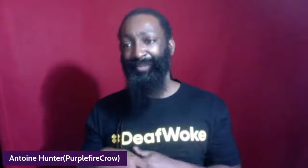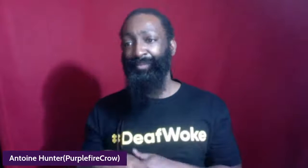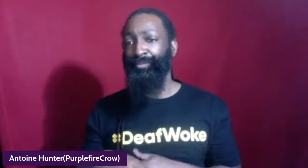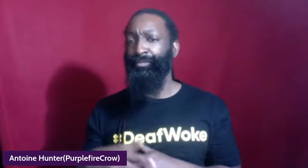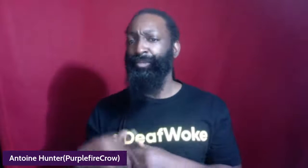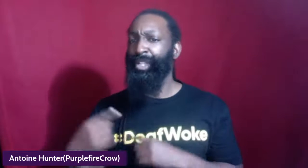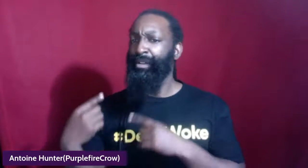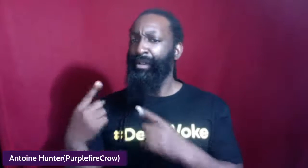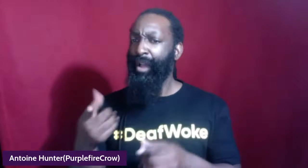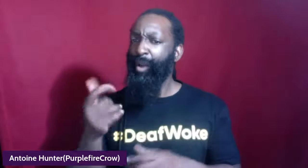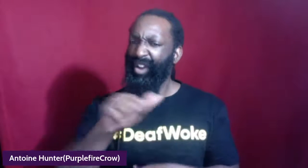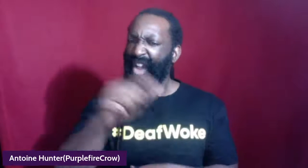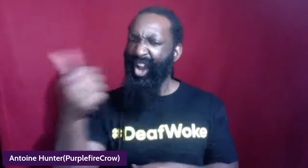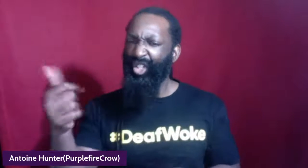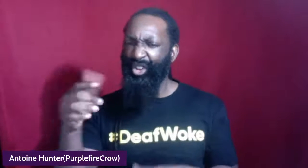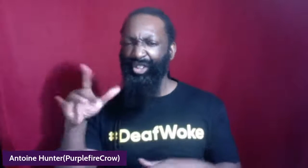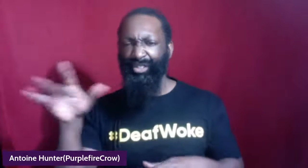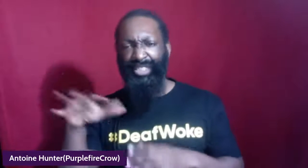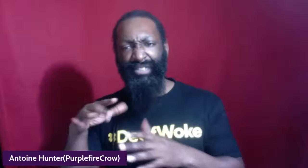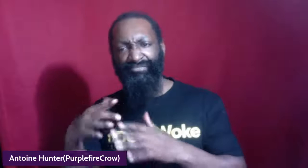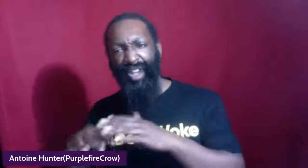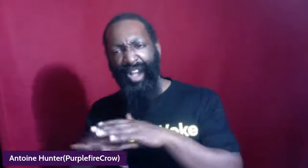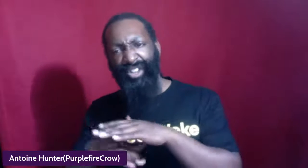she was involved in that as well.